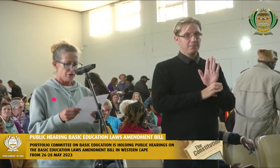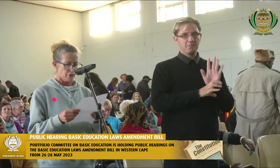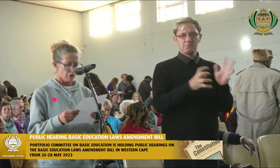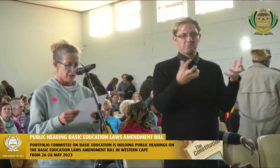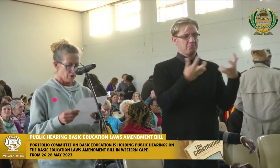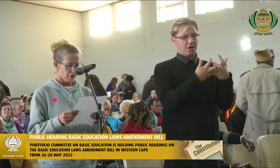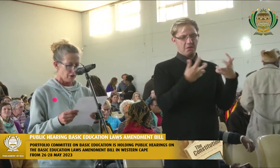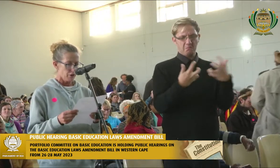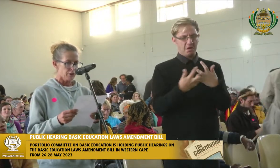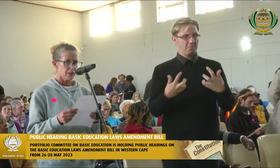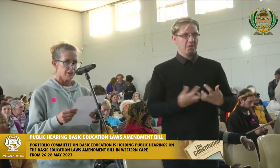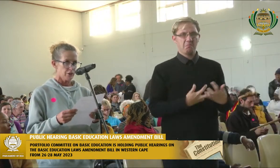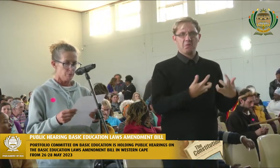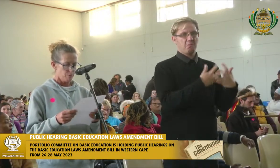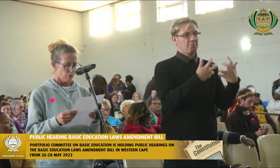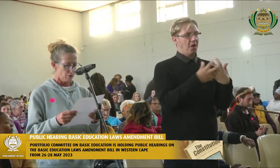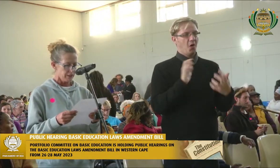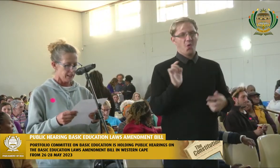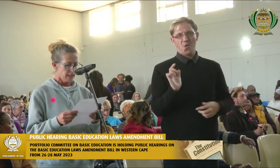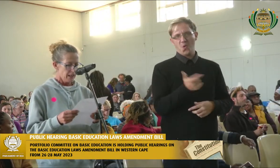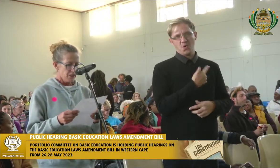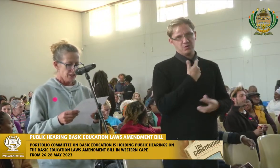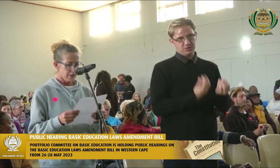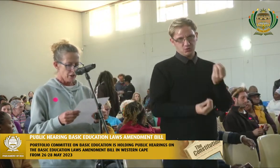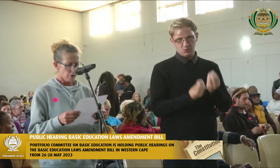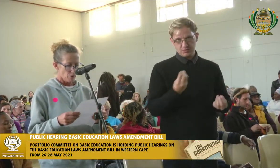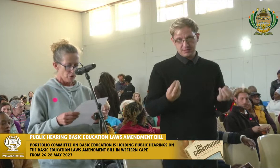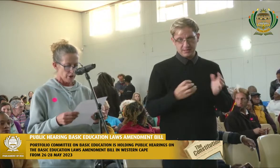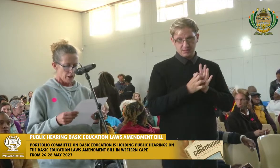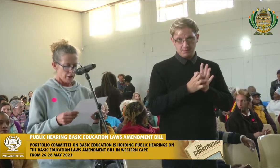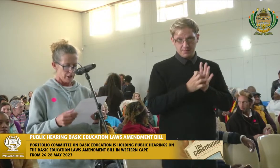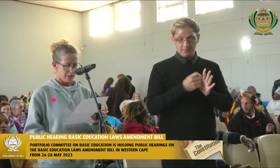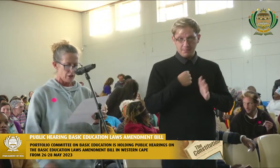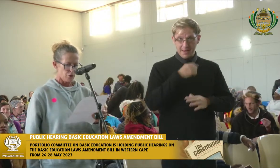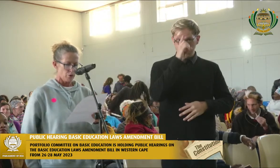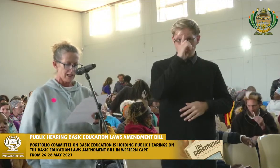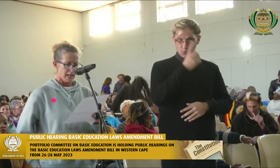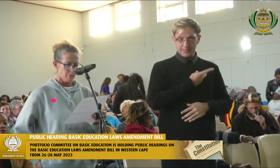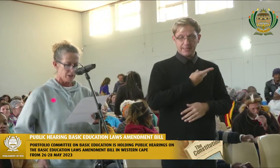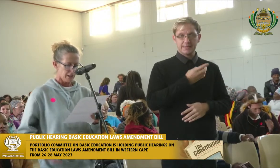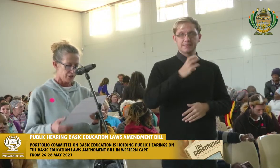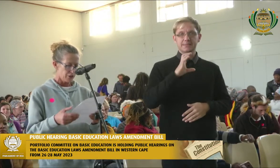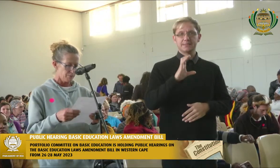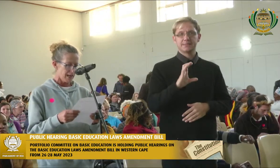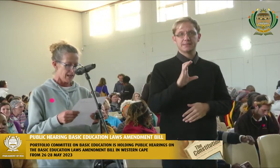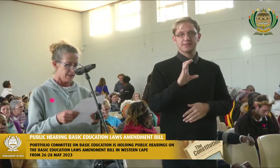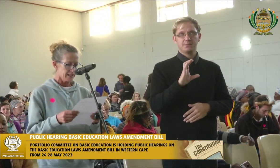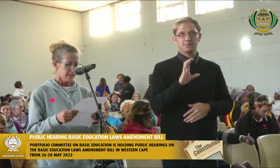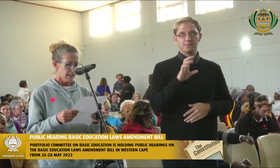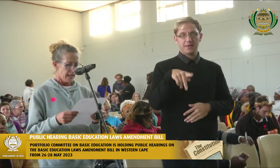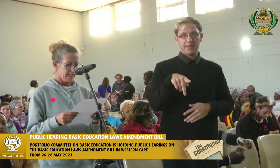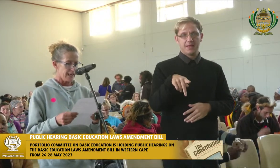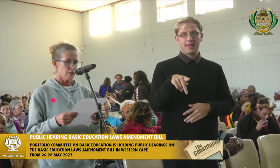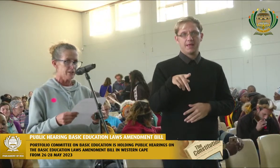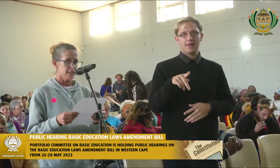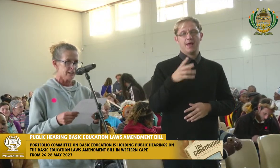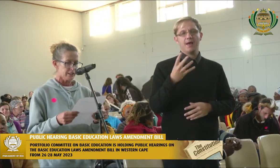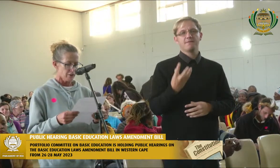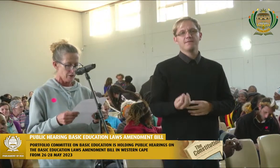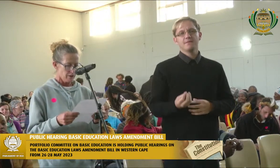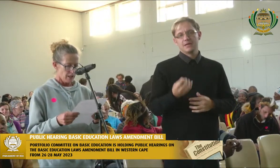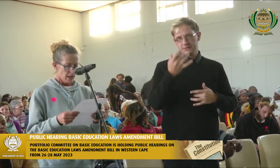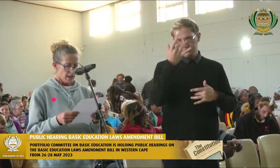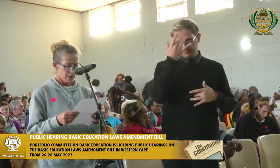peer 8-year-old little girl has got cerebral palsy. She cannot walk on her own, cannot talk a language understood by others, and cannot